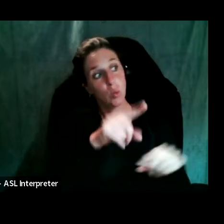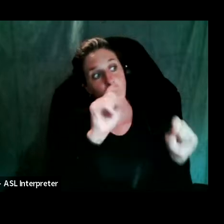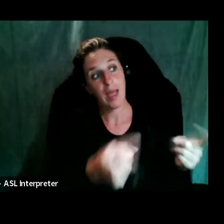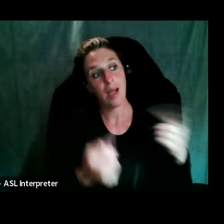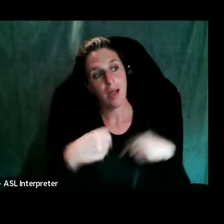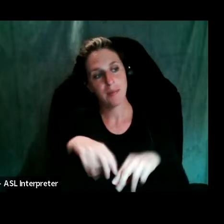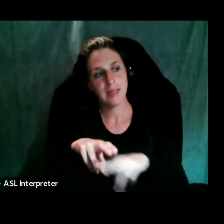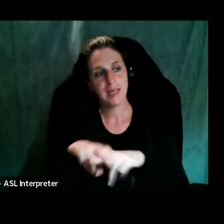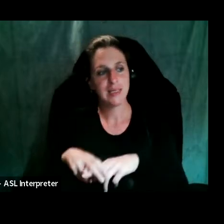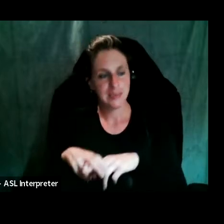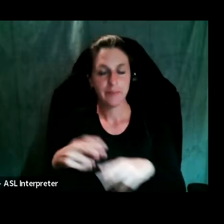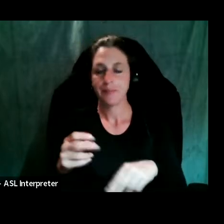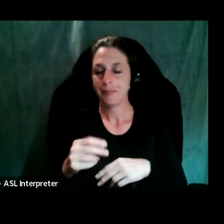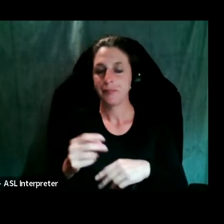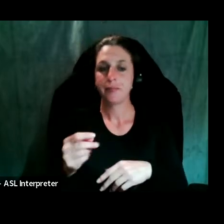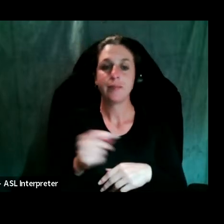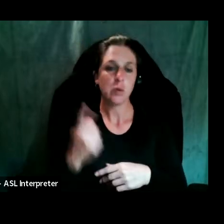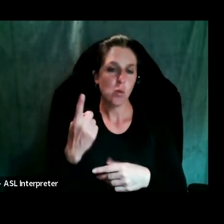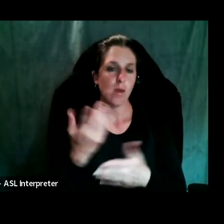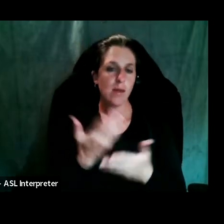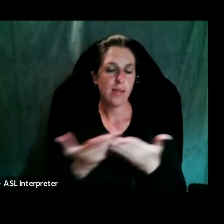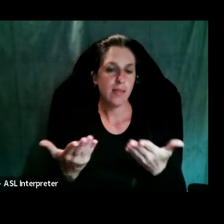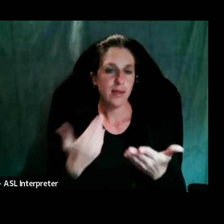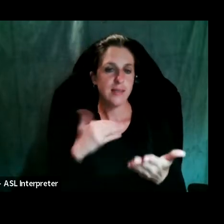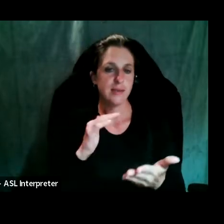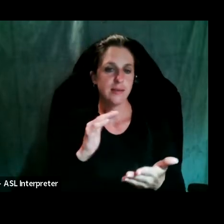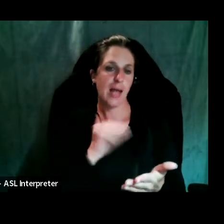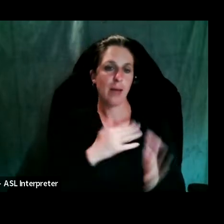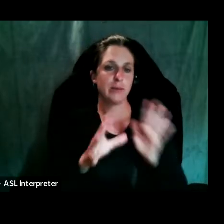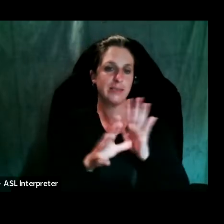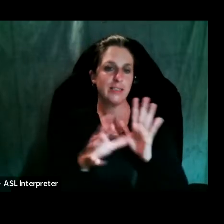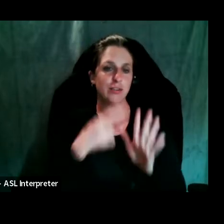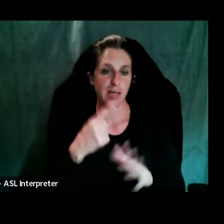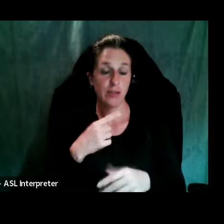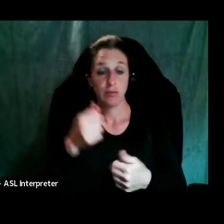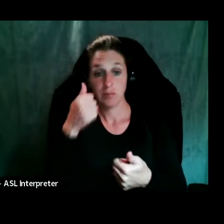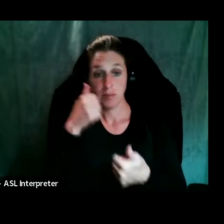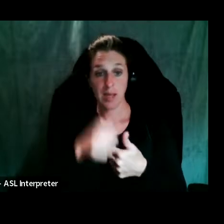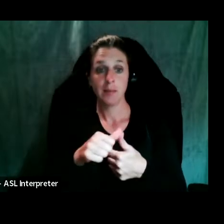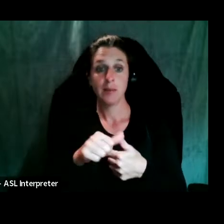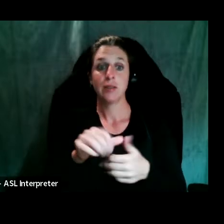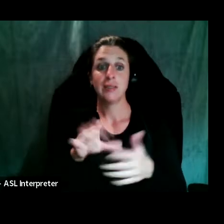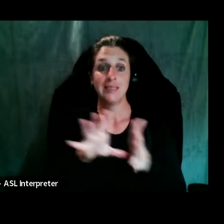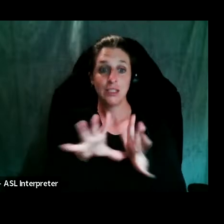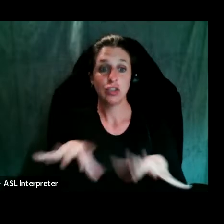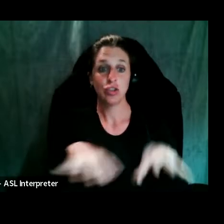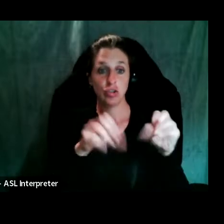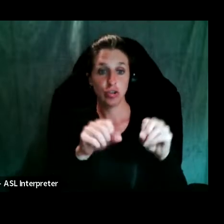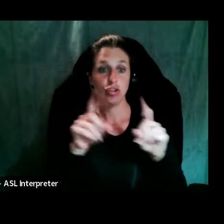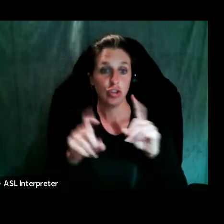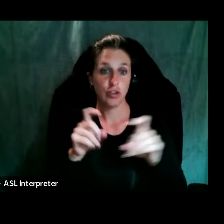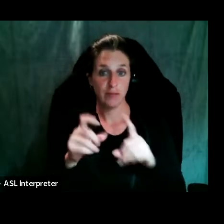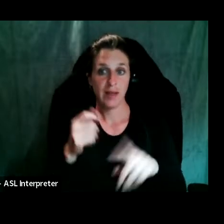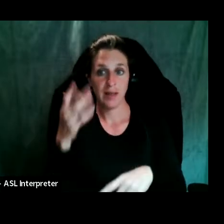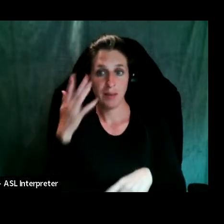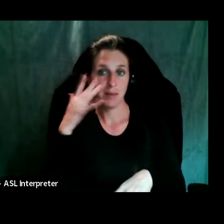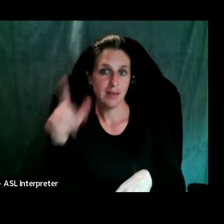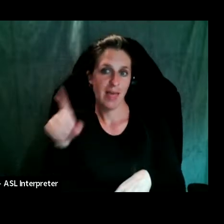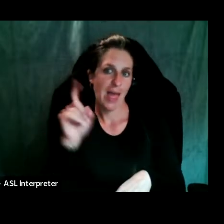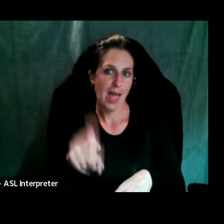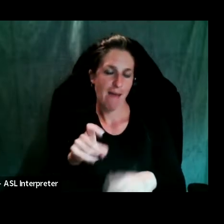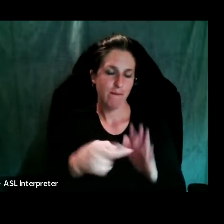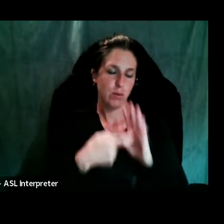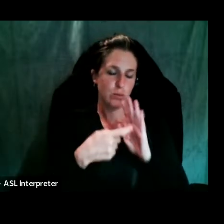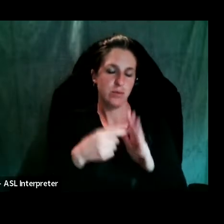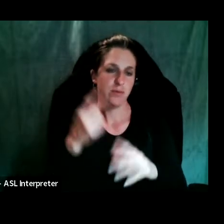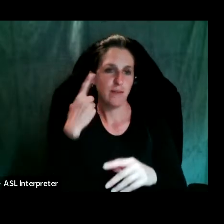and I think one of the things our seniors said, and mind you, the seniors took the survey because they have to for checkout. So,